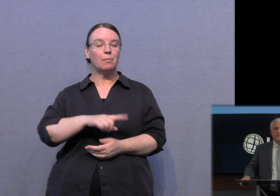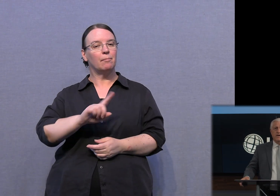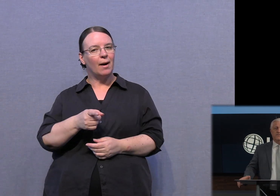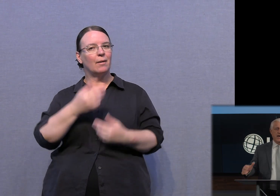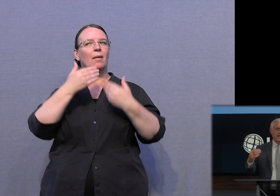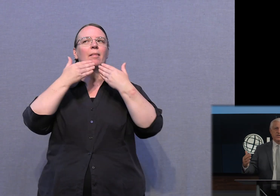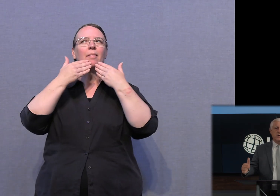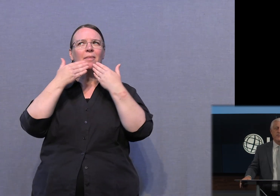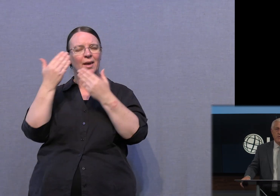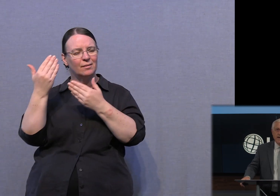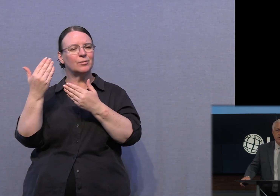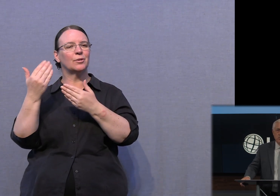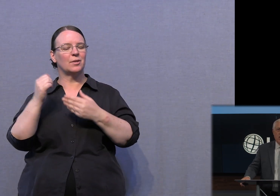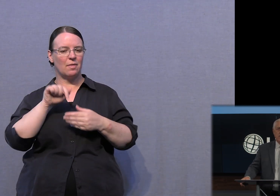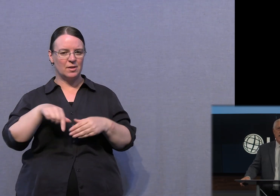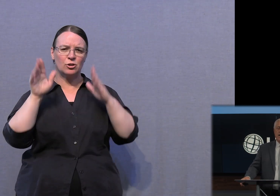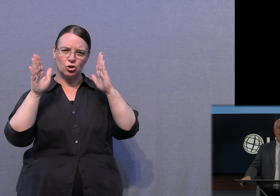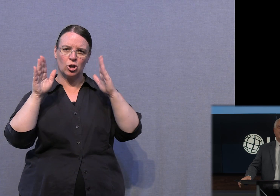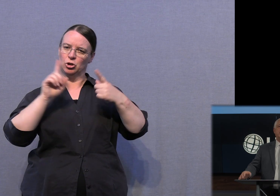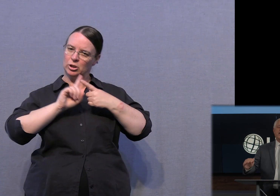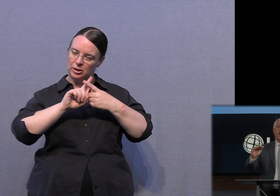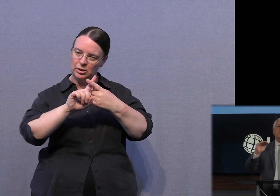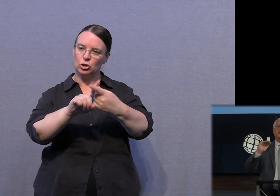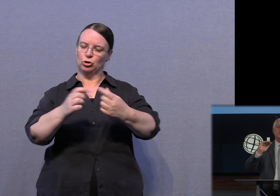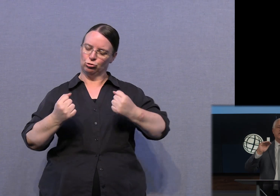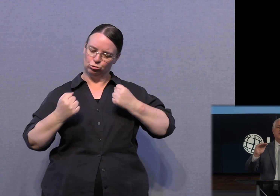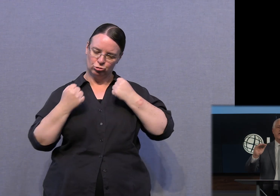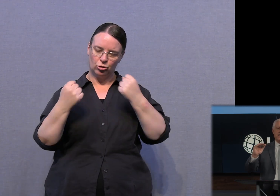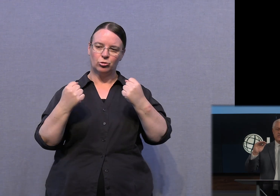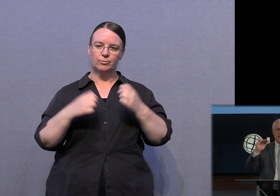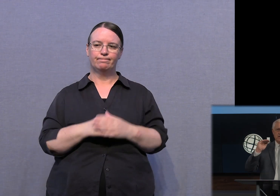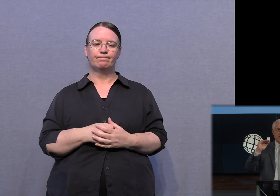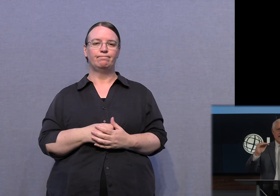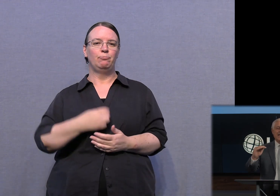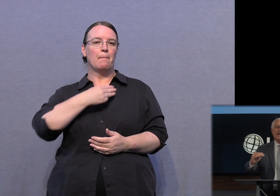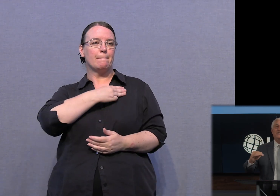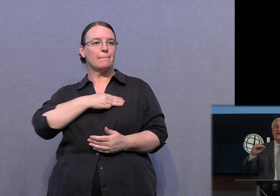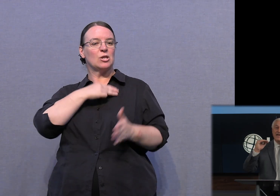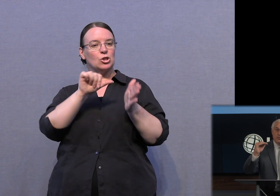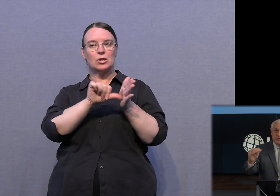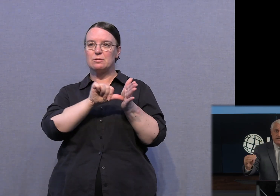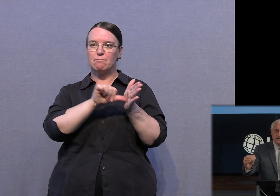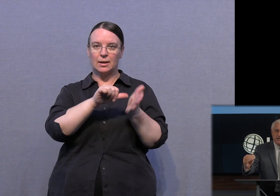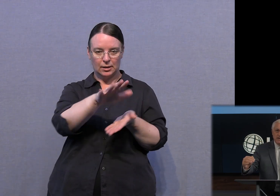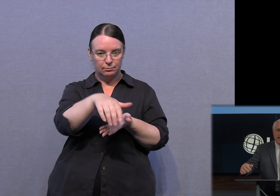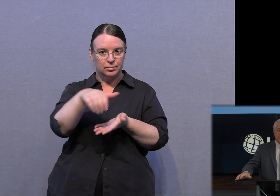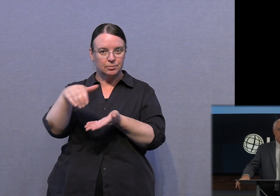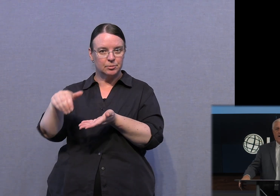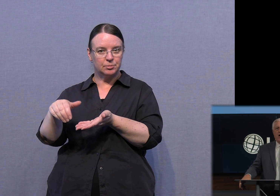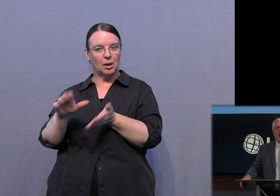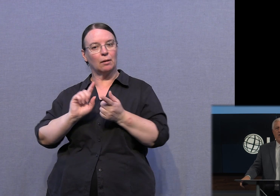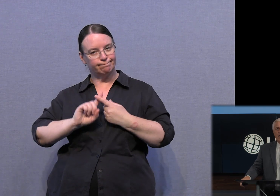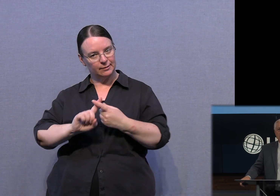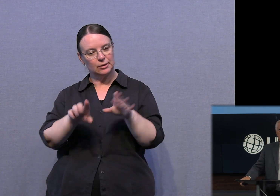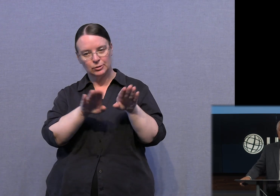strong. Financially, we've remained strong. I'm happy to say our missions giving has stayed steady and even increased. And so